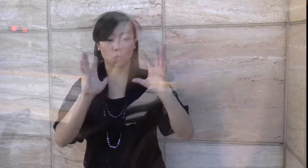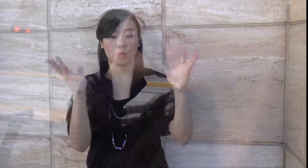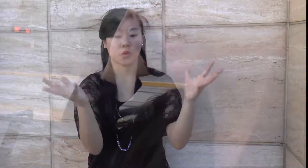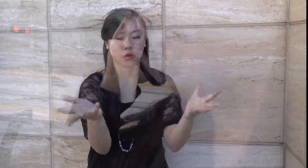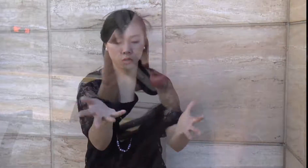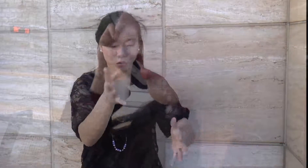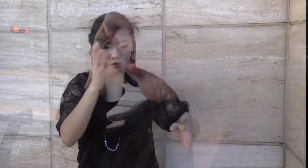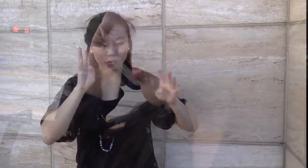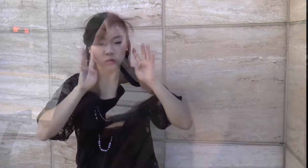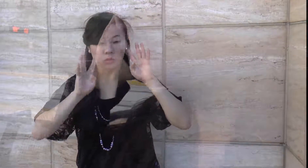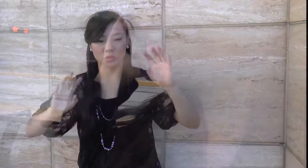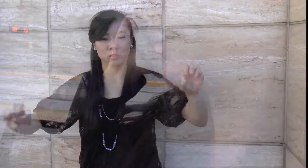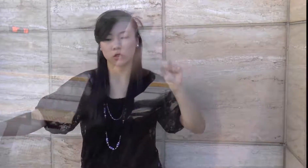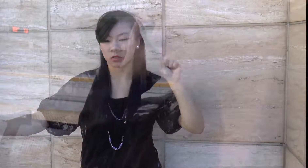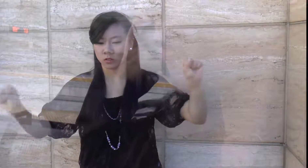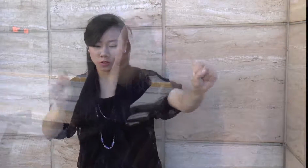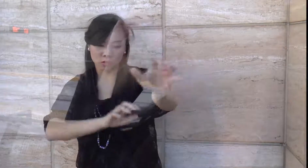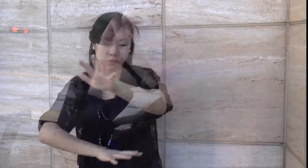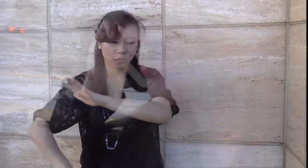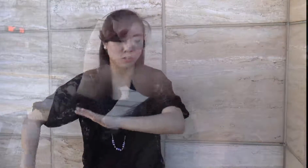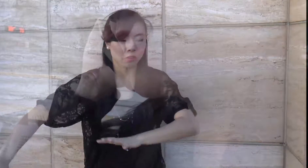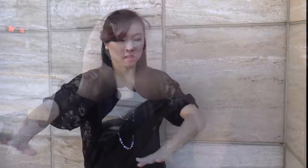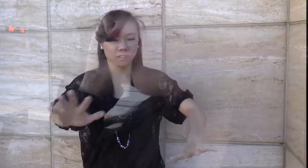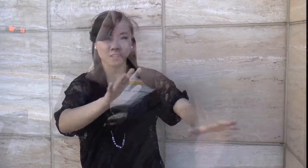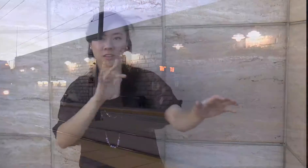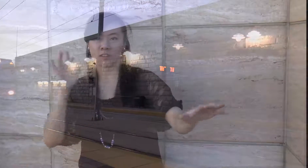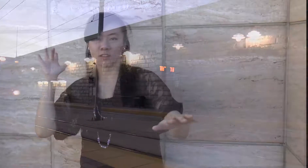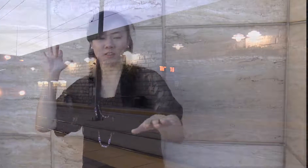The sounds of the outside world is out of my reach.